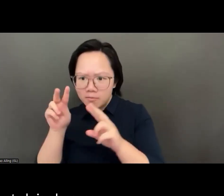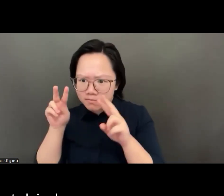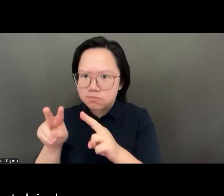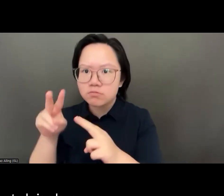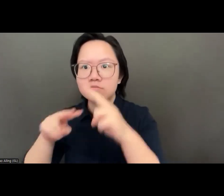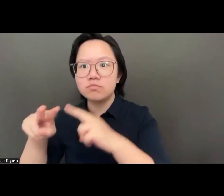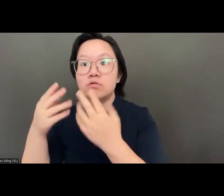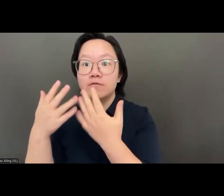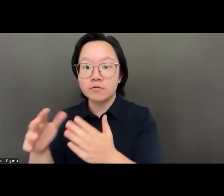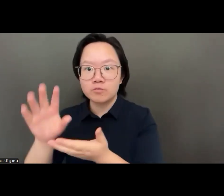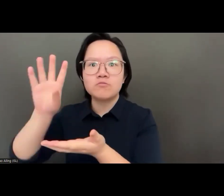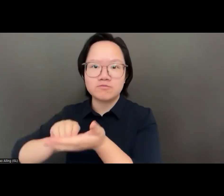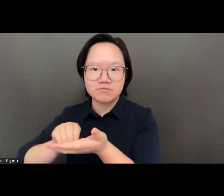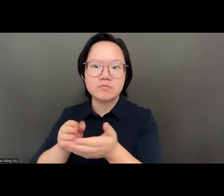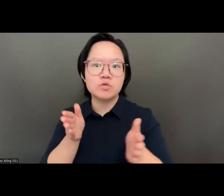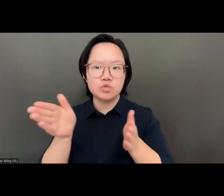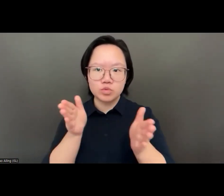sign language to address the